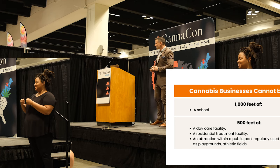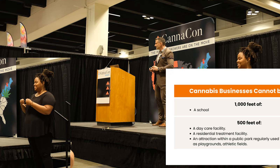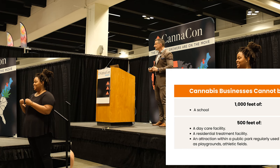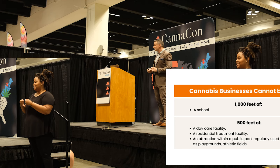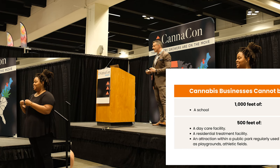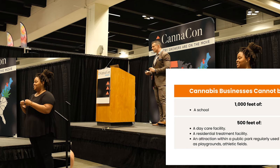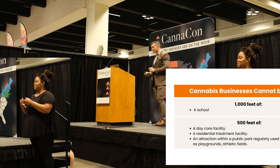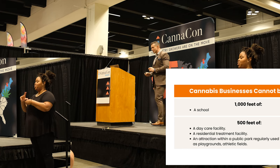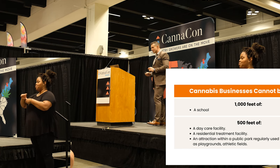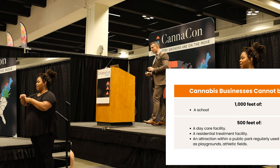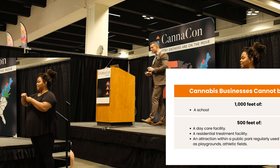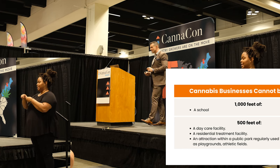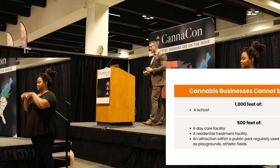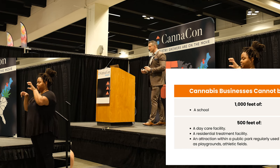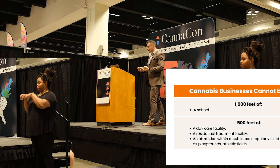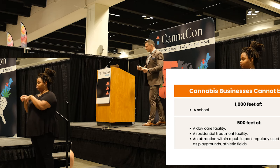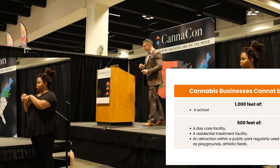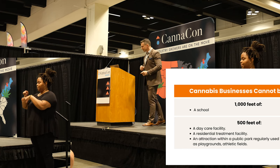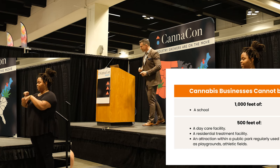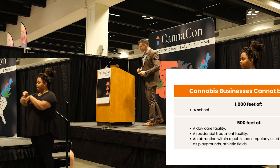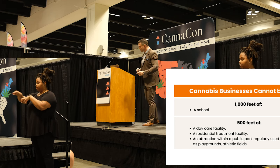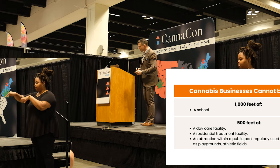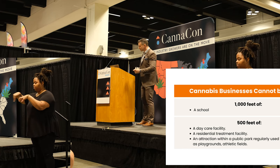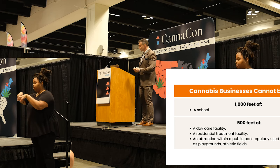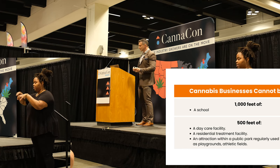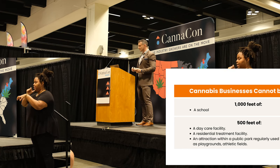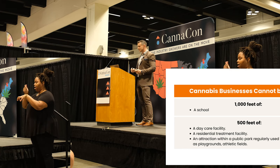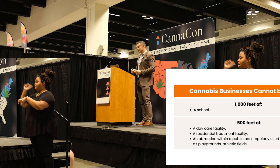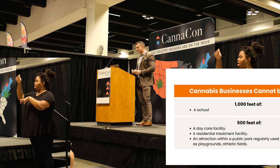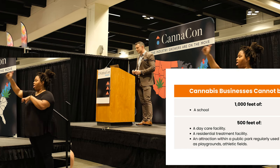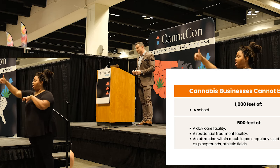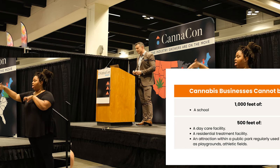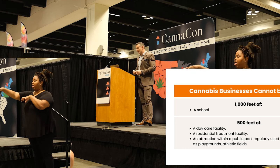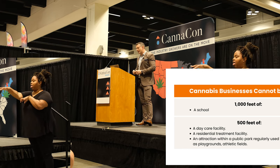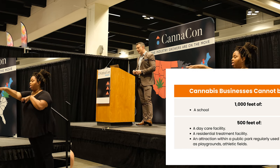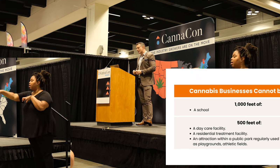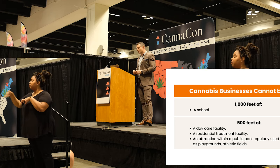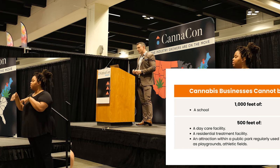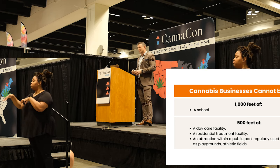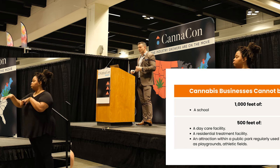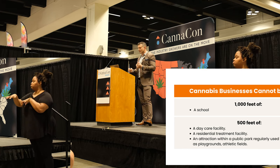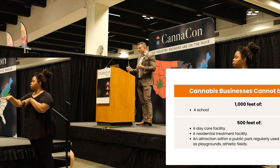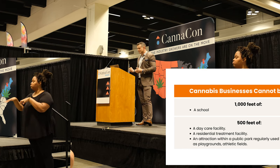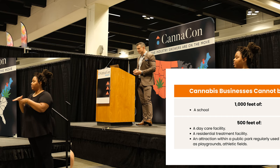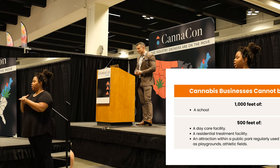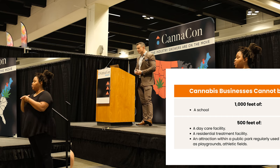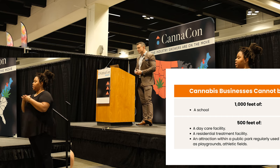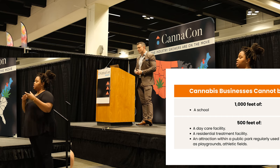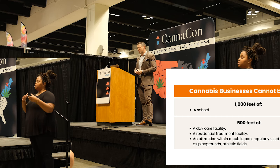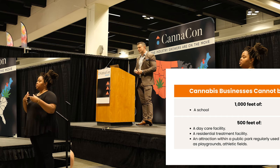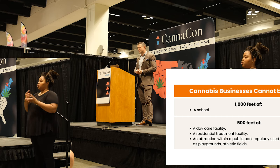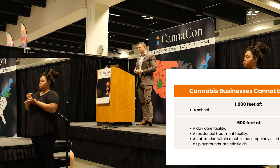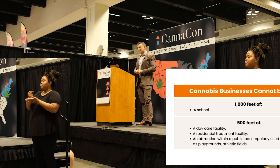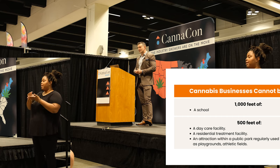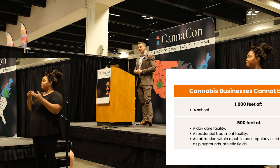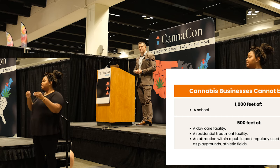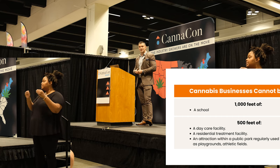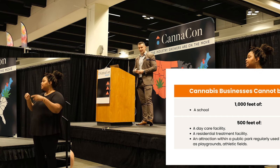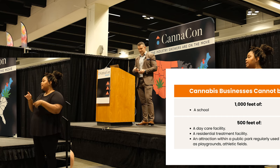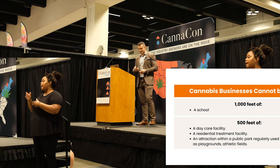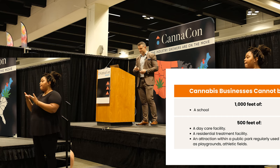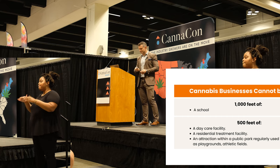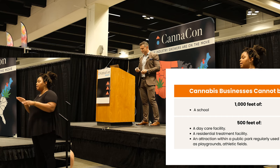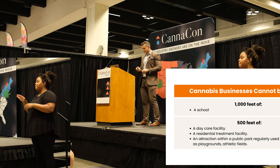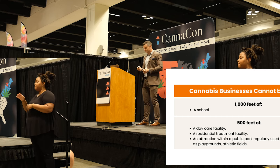They have to be at least 500 feet from daycare facilities, residential treatment facilities, and public parks used by minors, playgrounds,